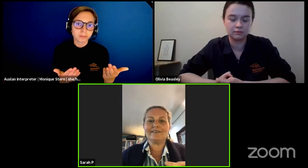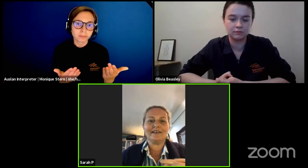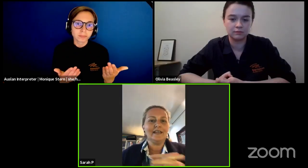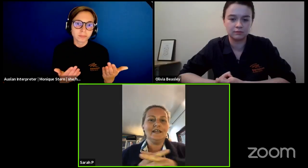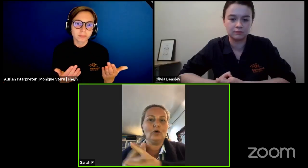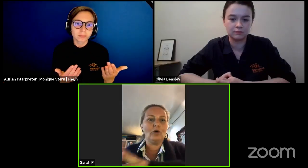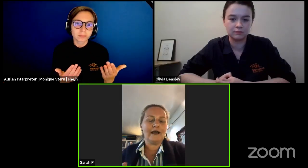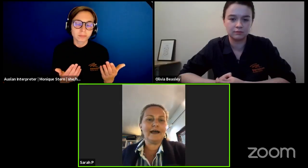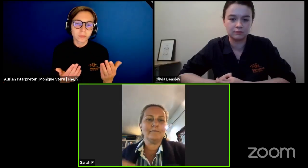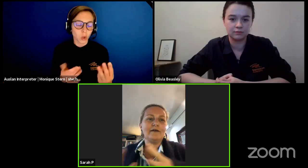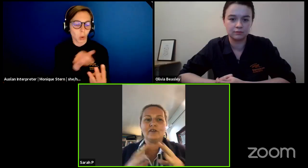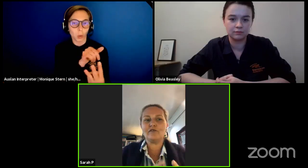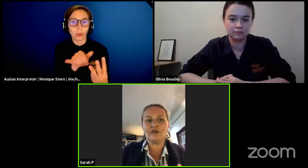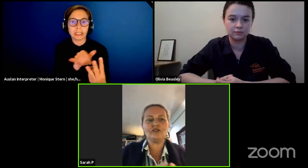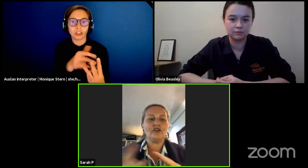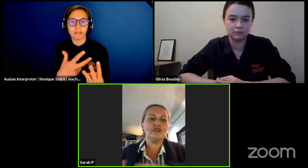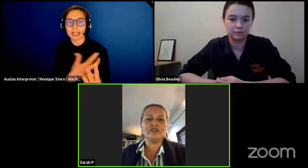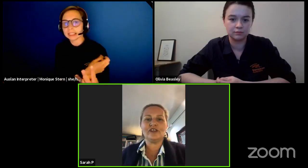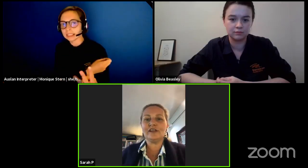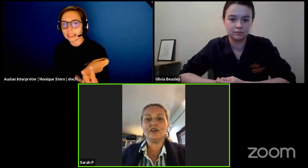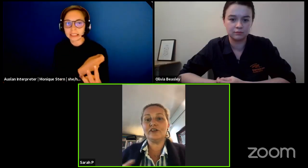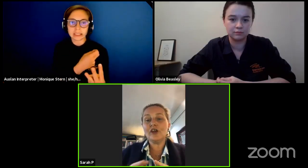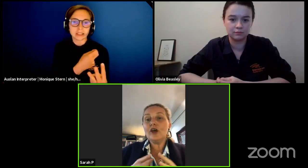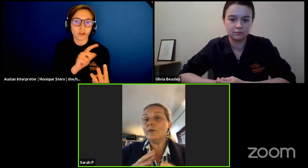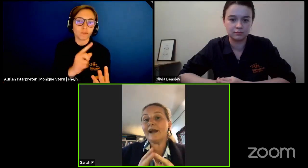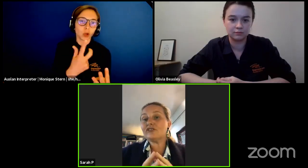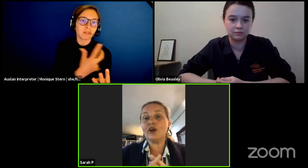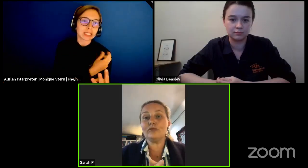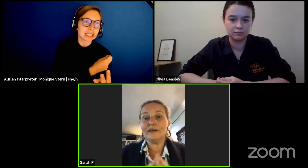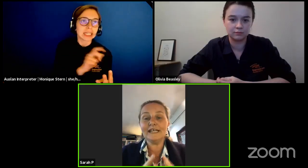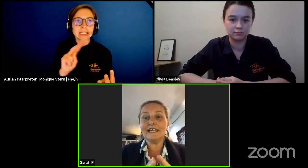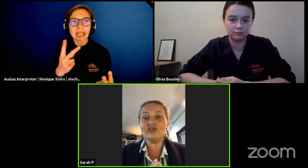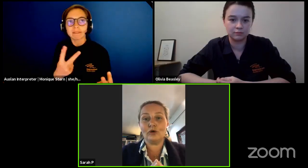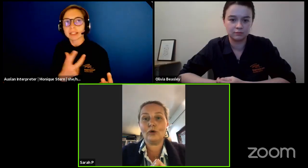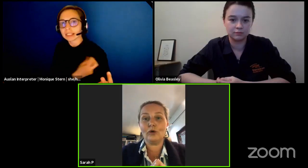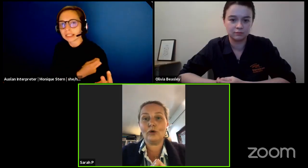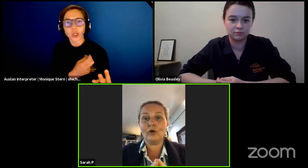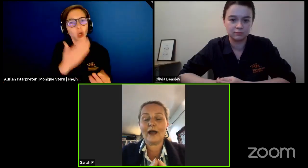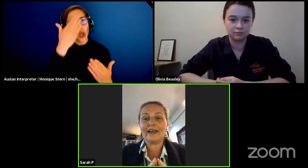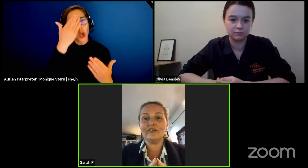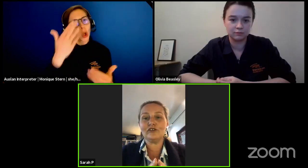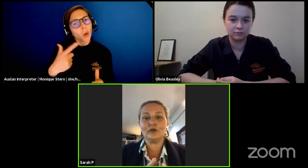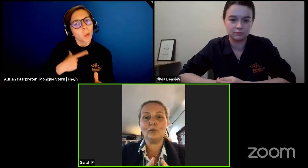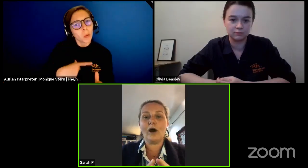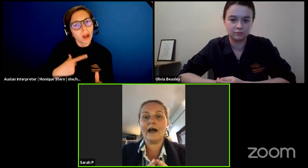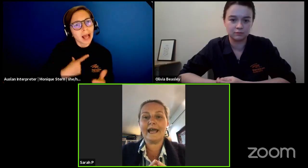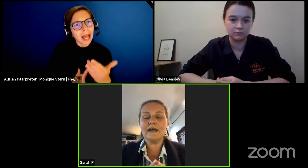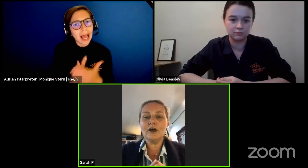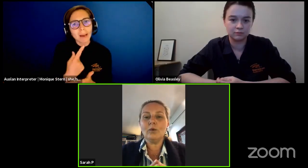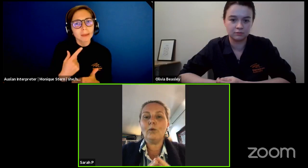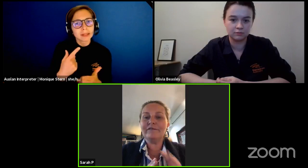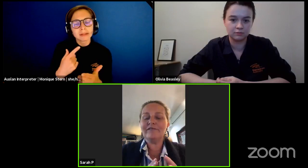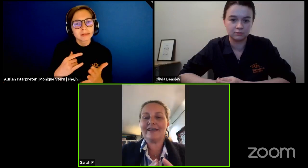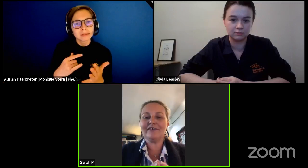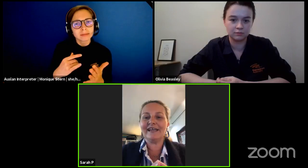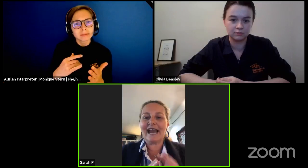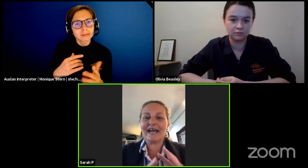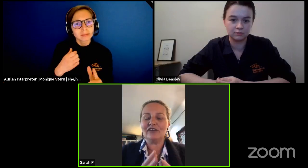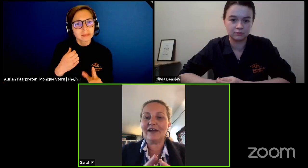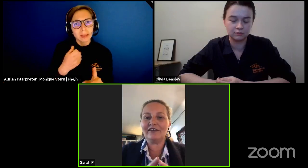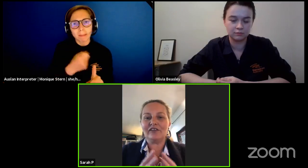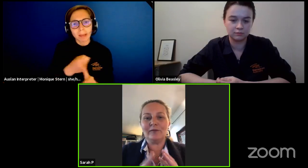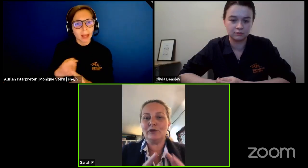of vaccine or after the first dose or the second dose, we're actually not really sure as to why one